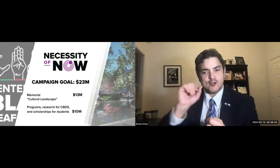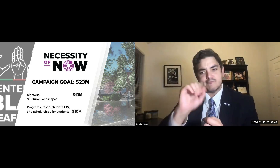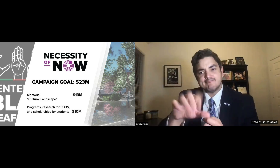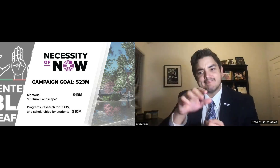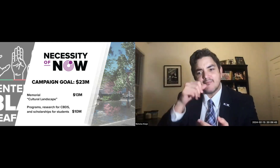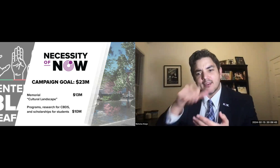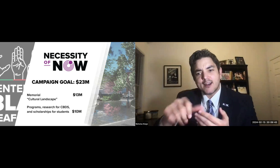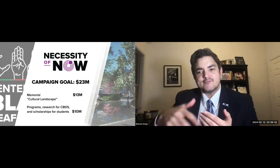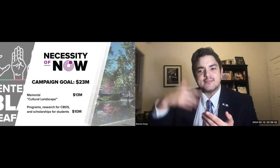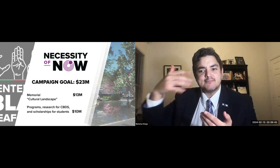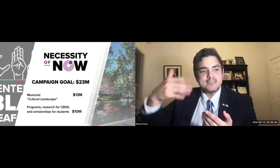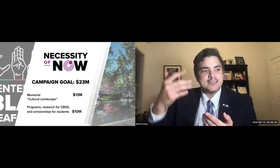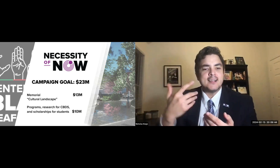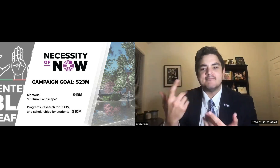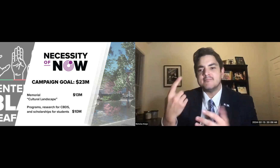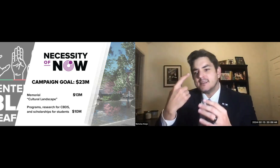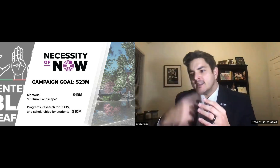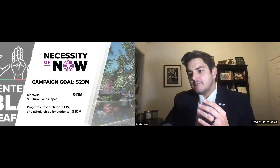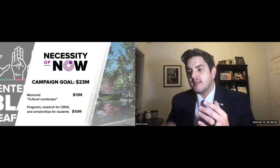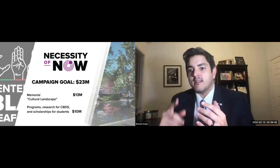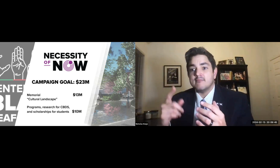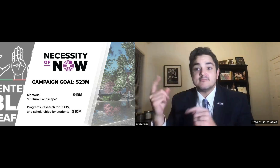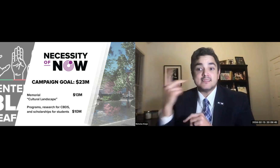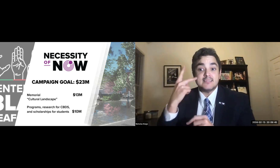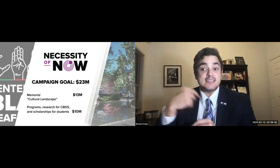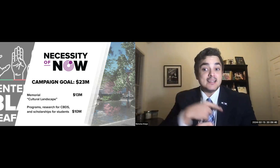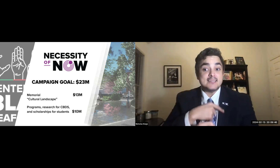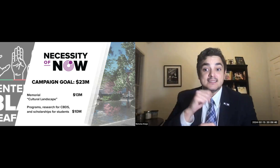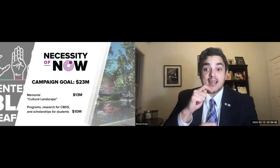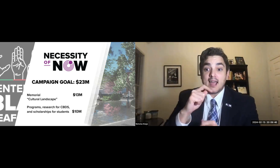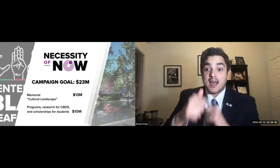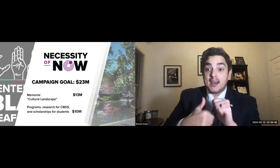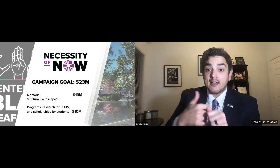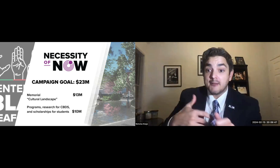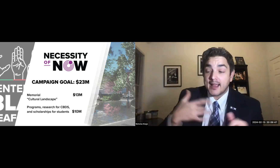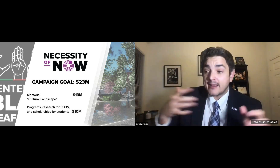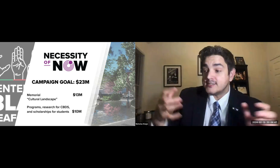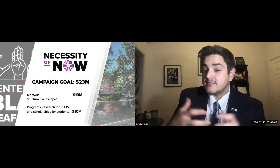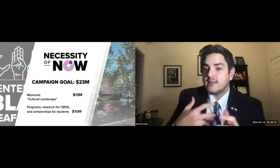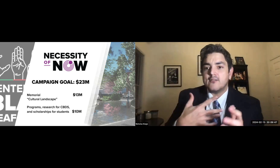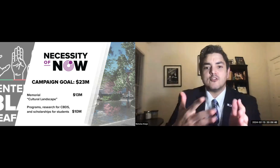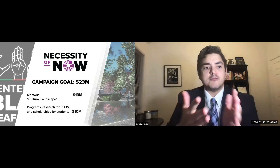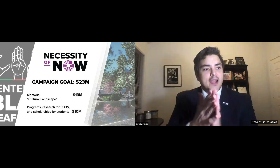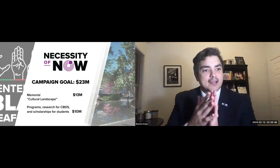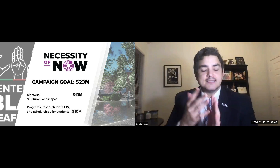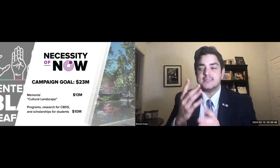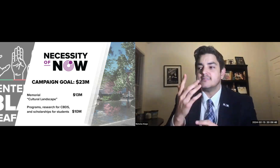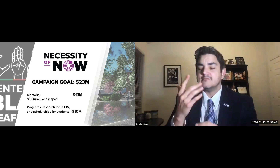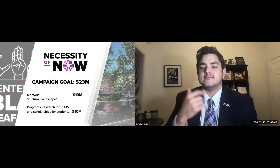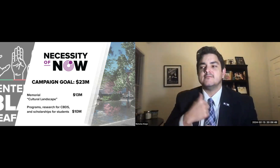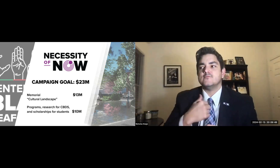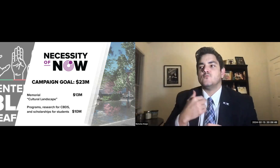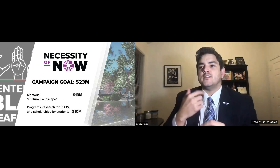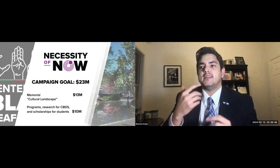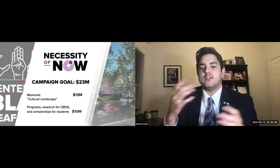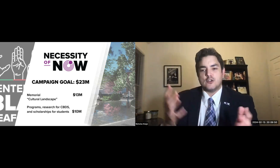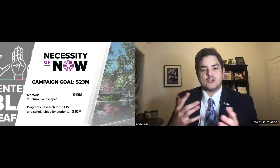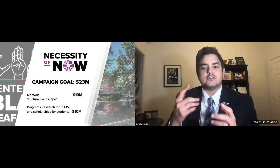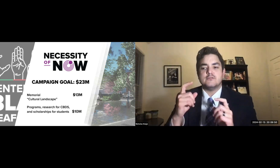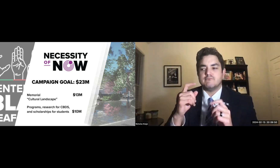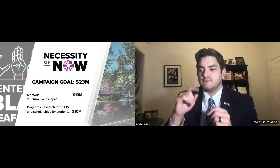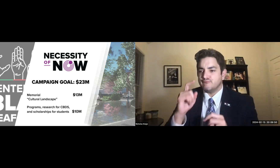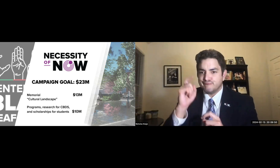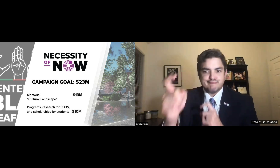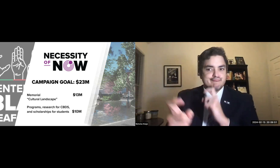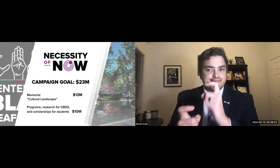already. We'll be asking you from time to time to give again. You'll see emails, you'll see alumni events where